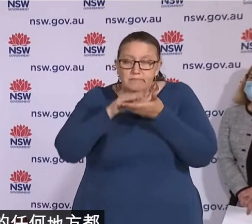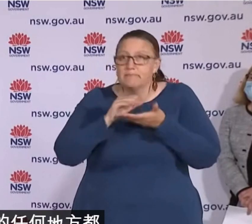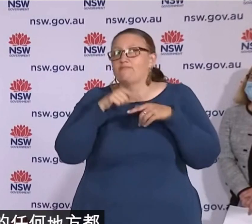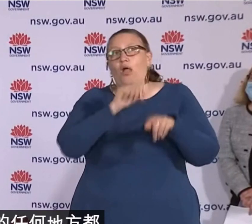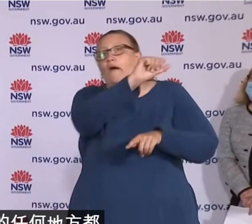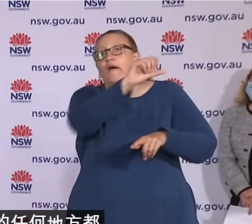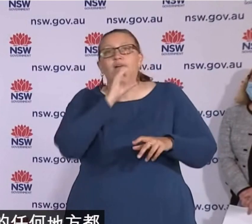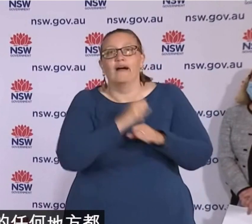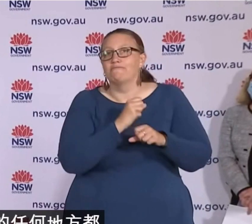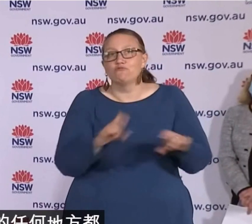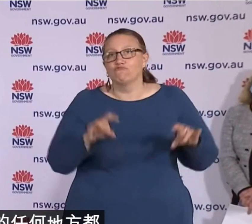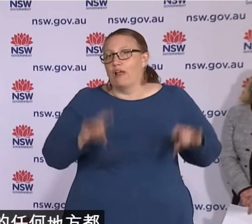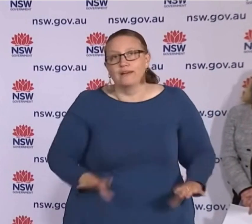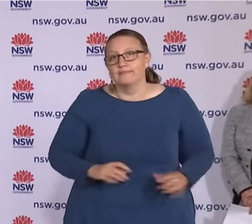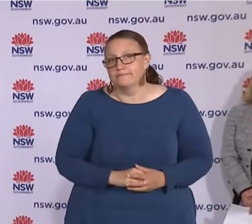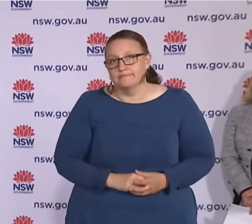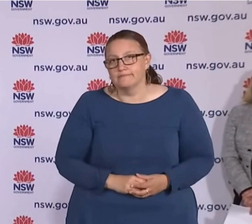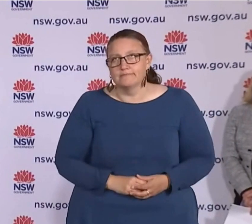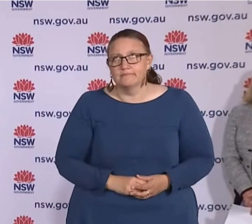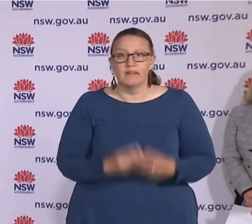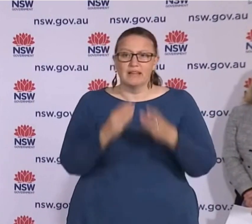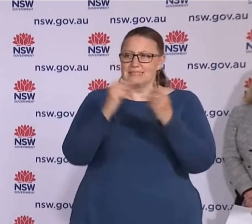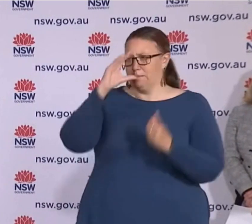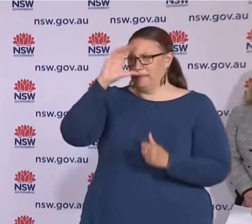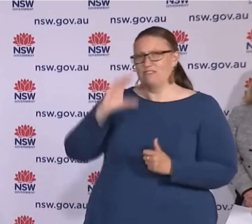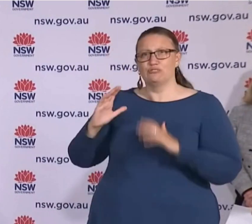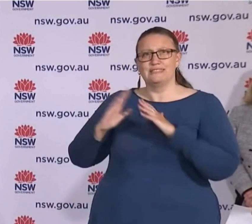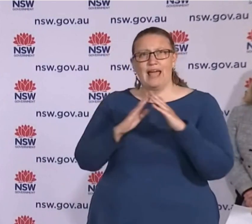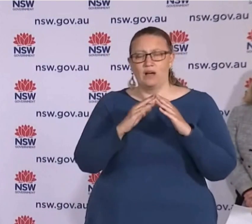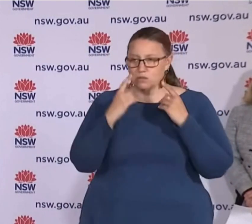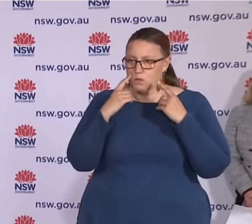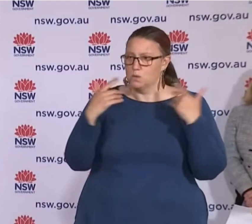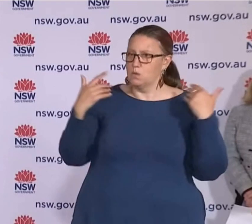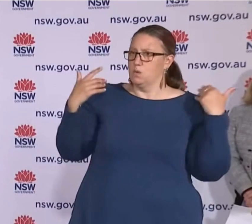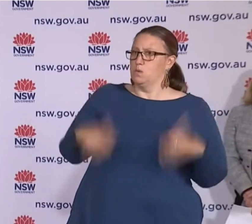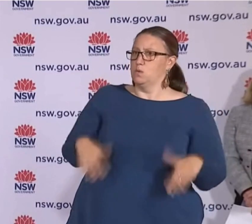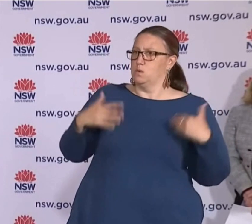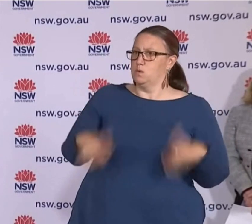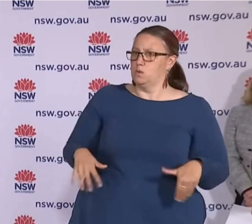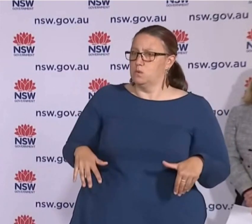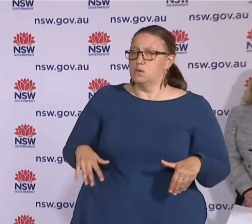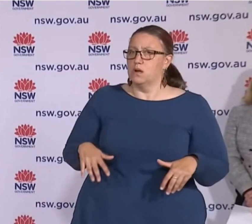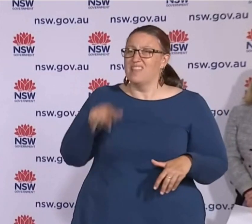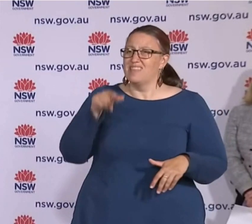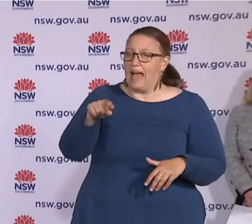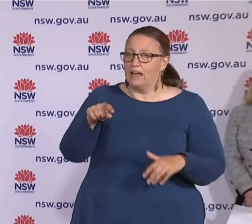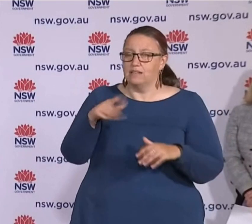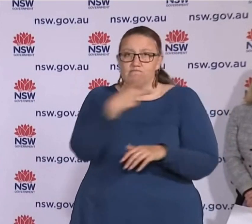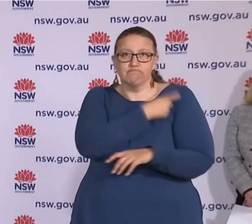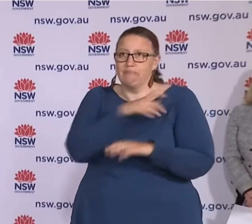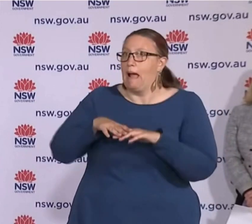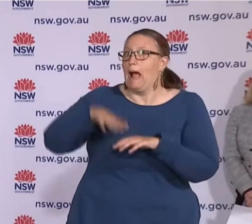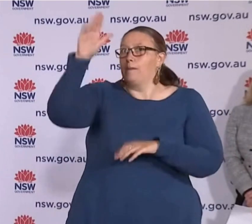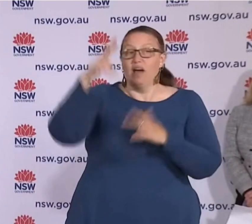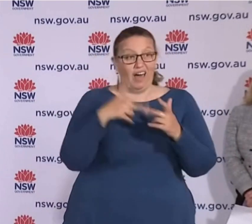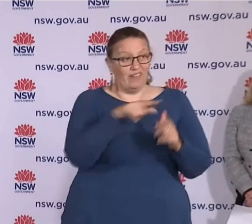regional communities, some regional communities are seeing vaccination rates slightly behind the state average, and we're